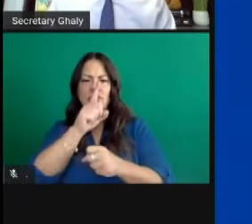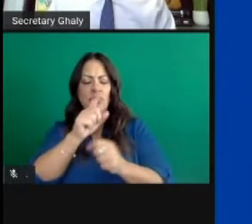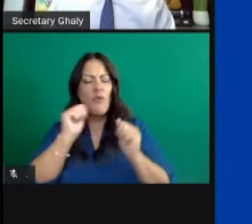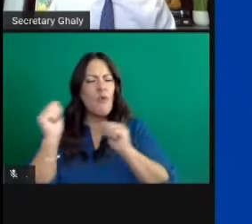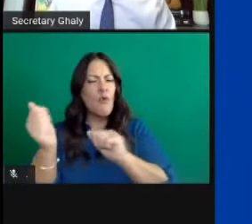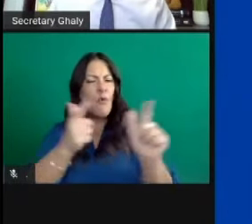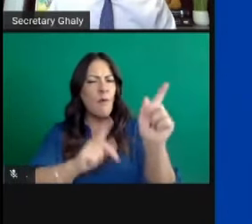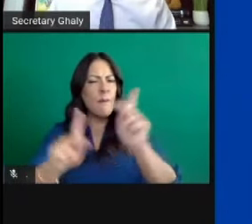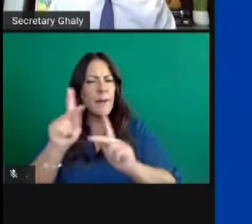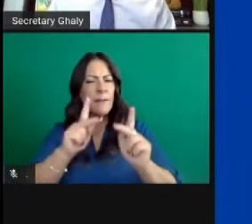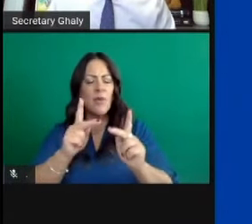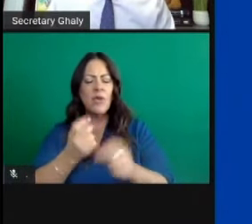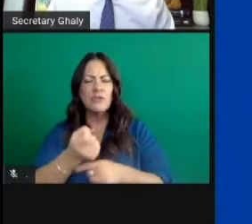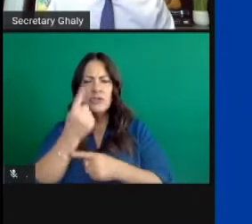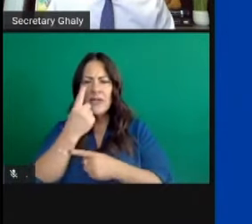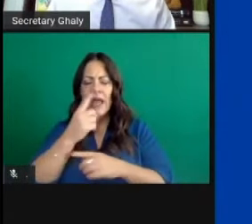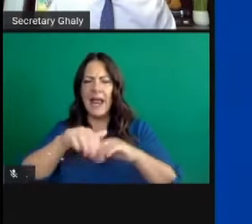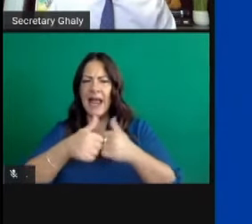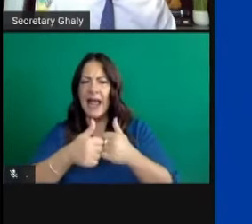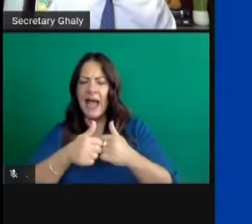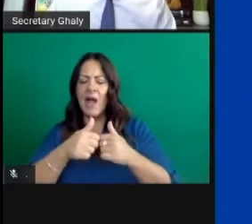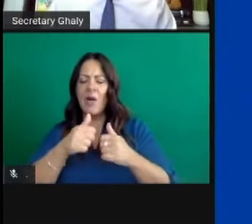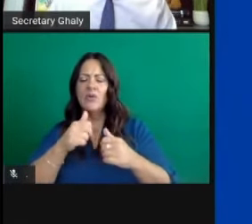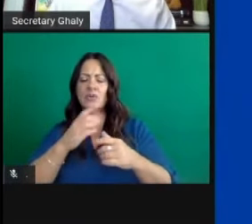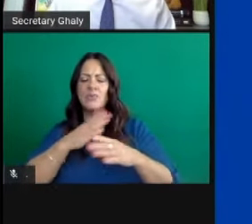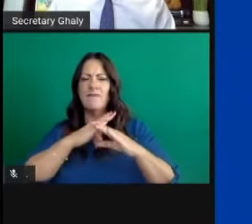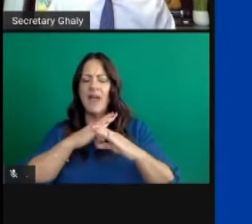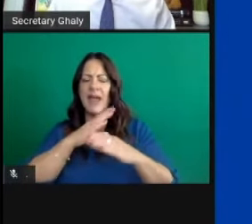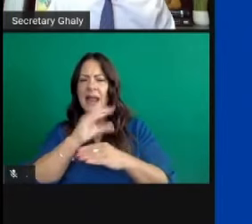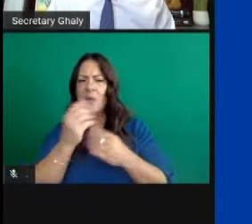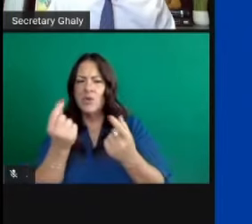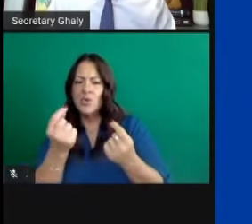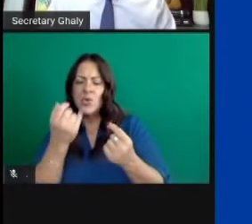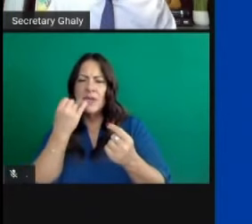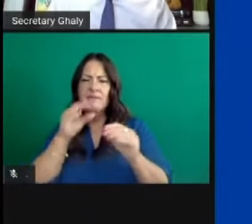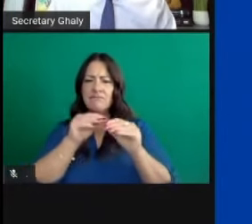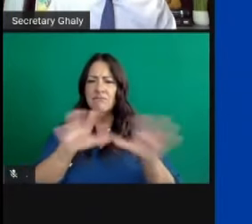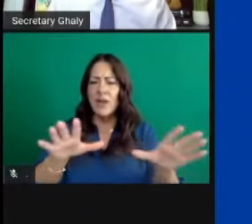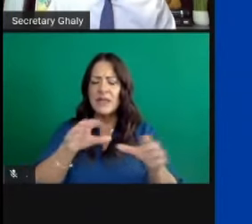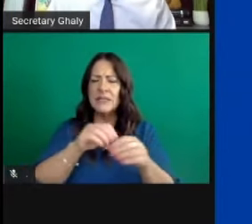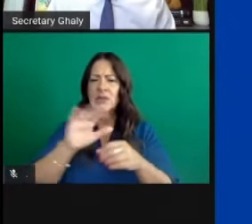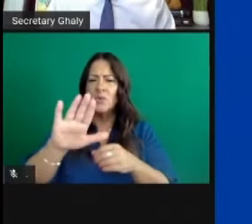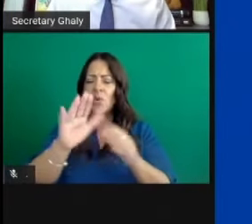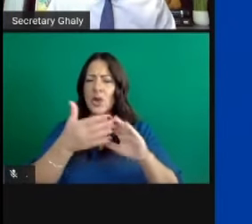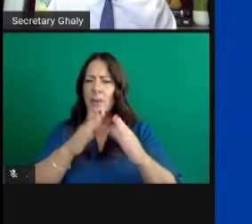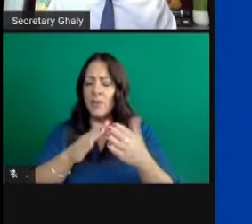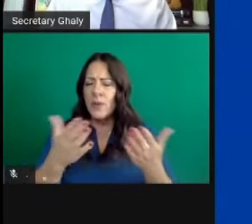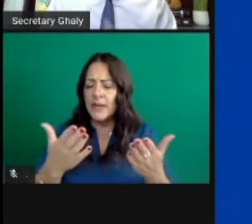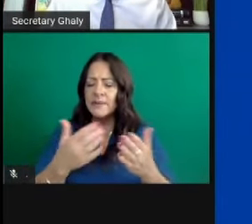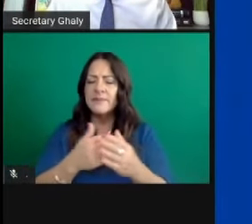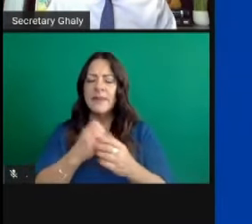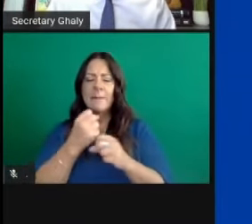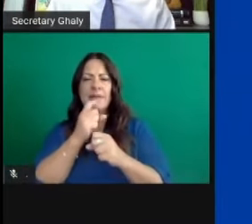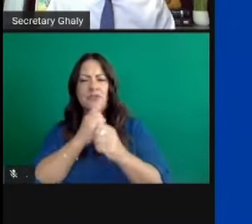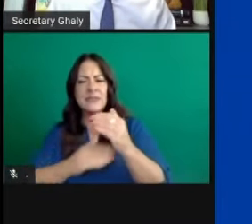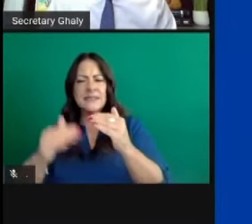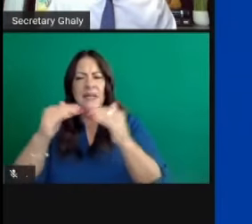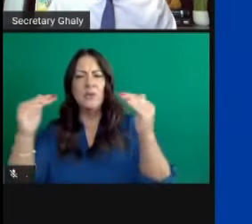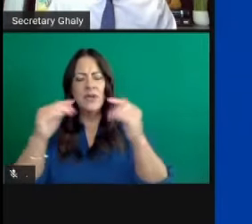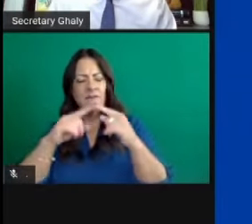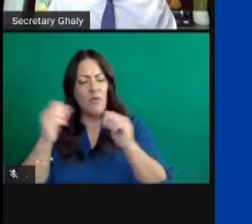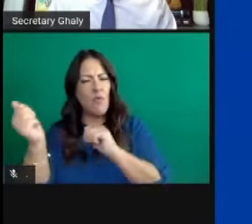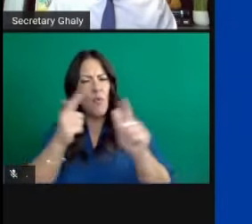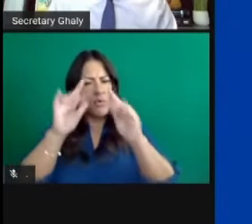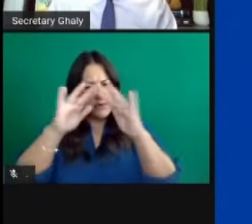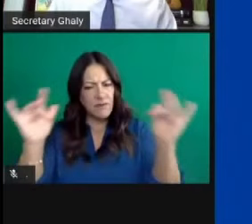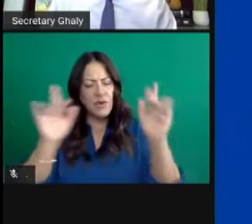communities, the transmission in those communities is addressed in an equitable way. And I will say, I think California should be